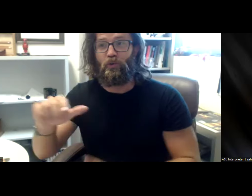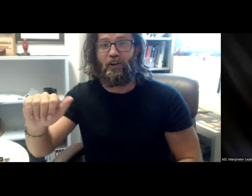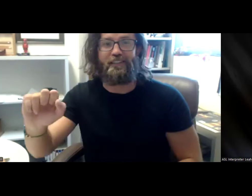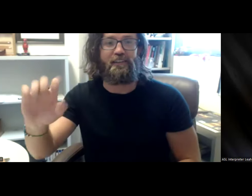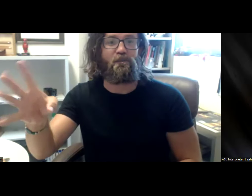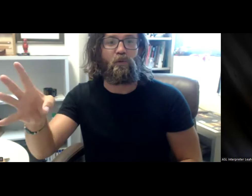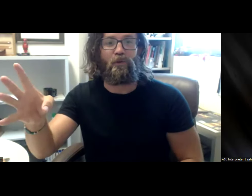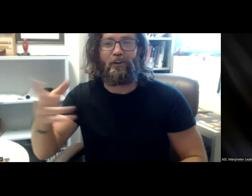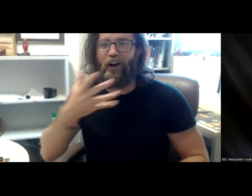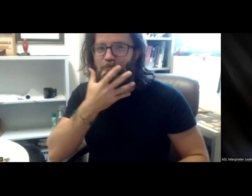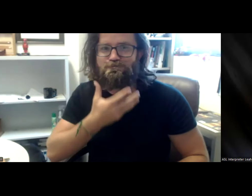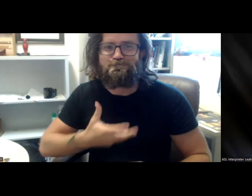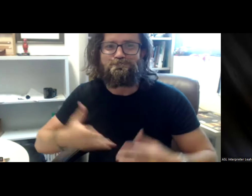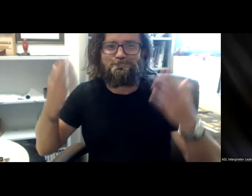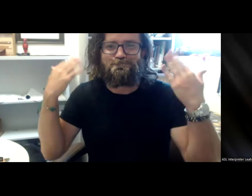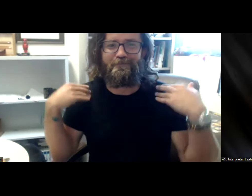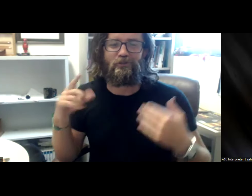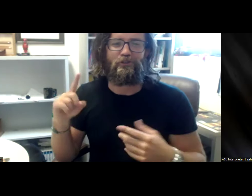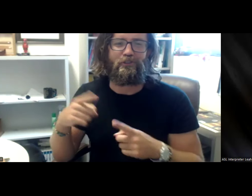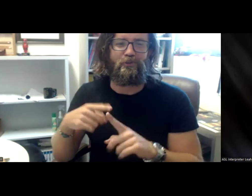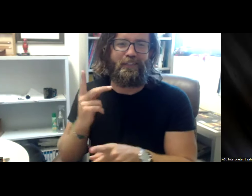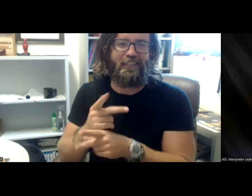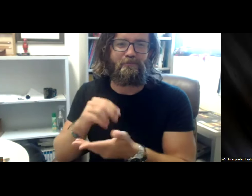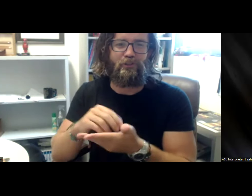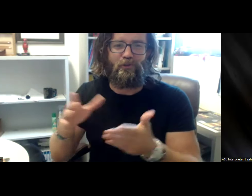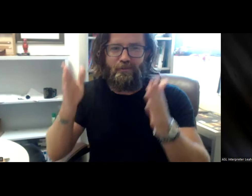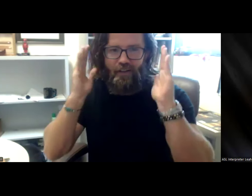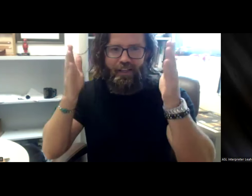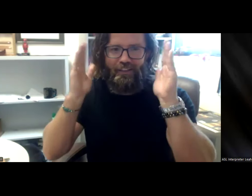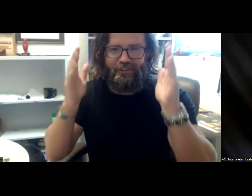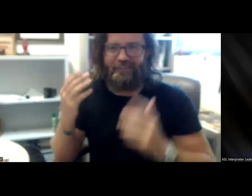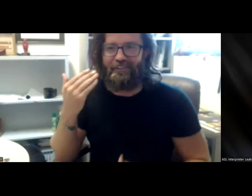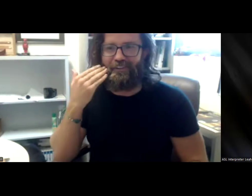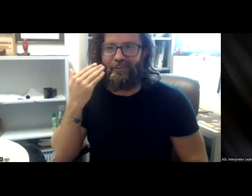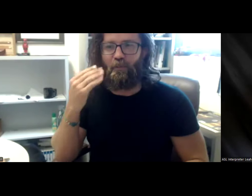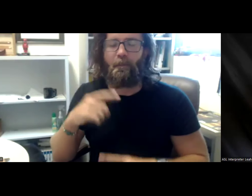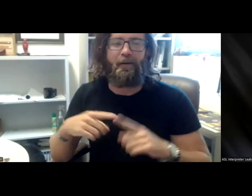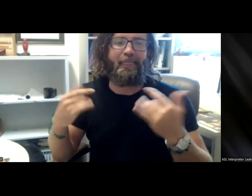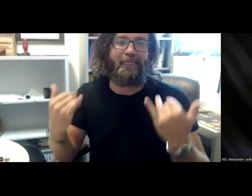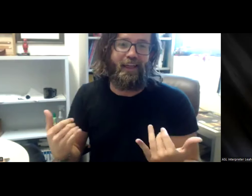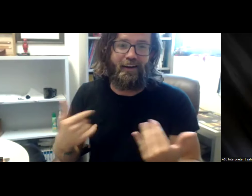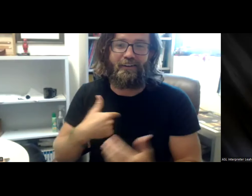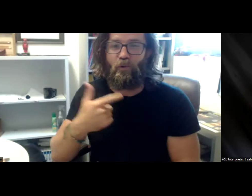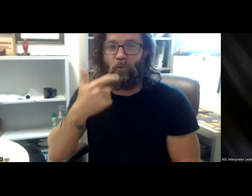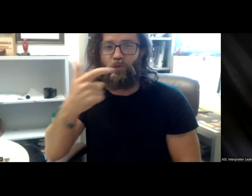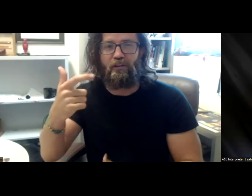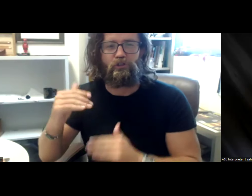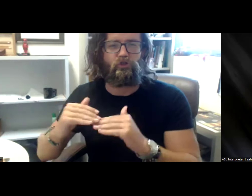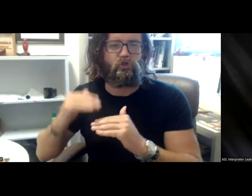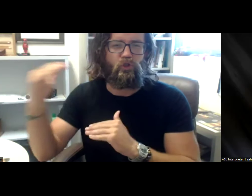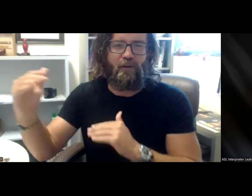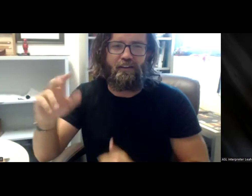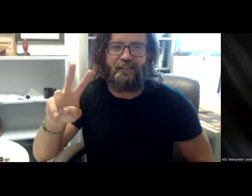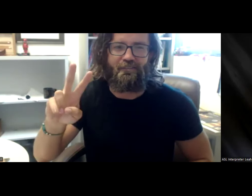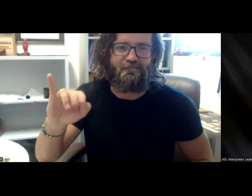progresses on to ASL 4, I've got a full beard, my hair is long. just maybe to keep students' attention